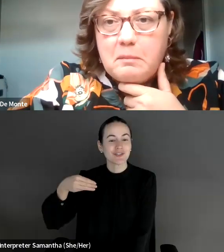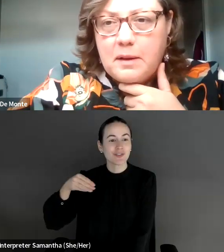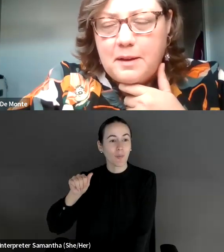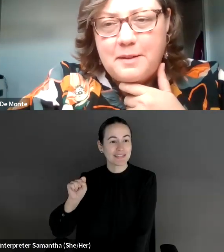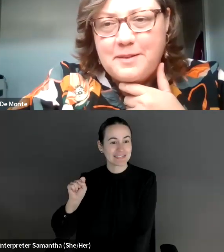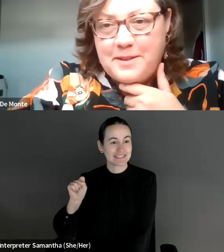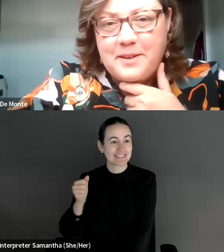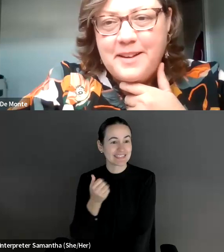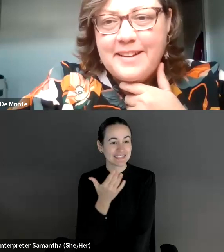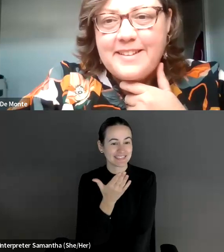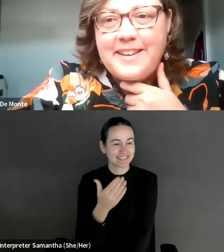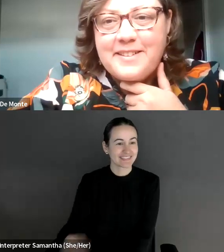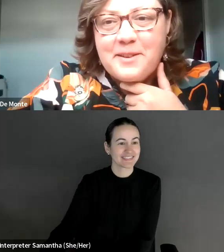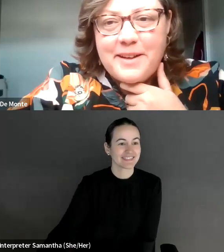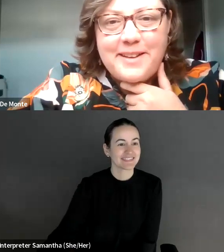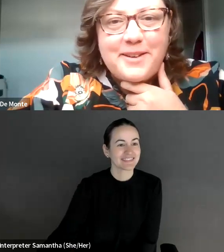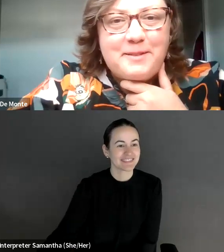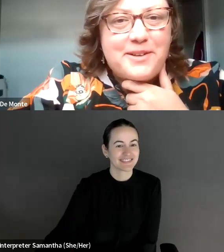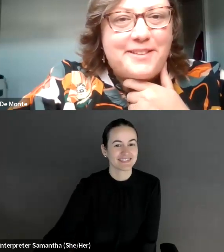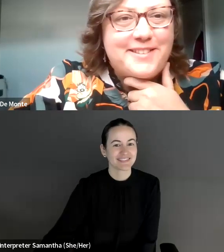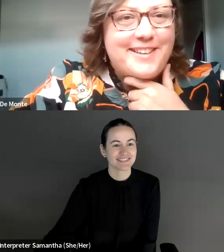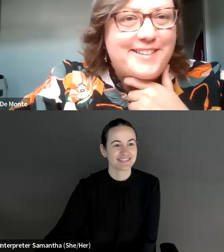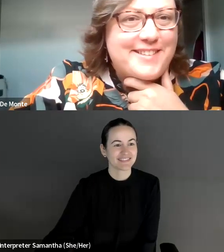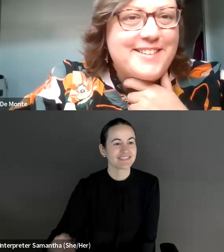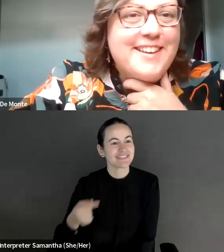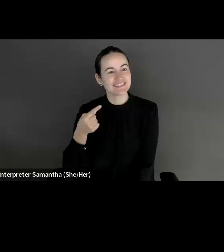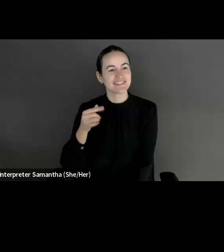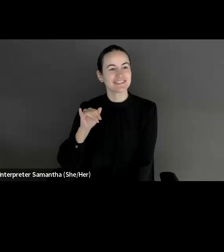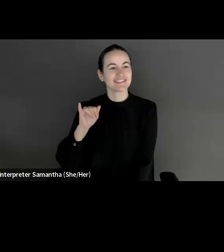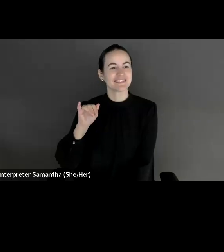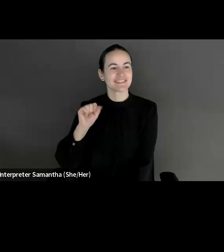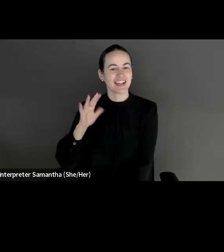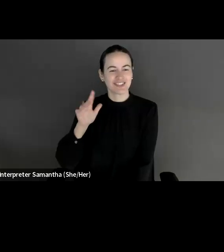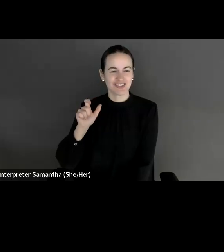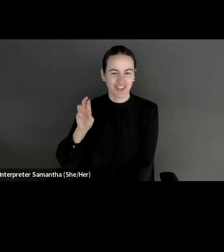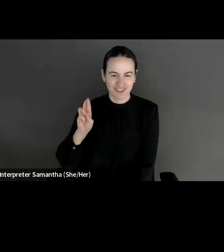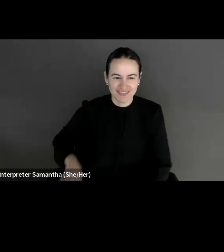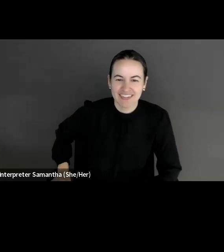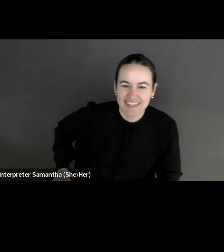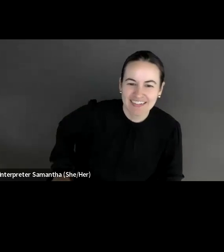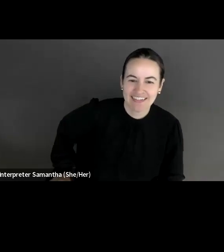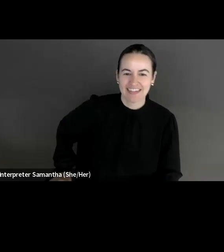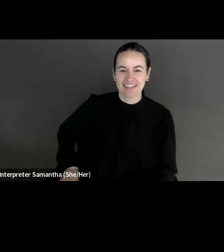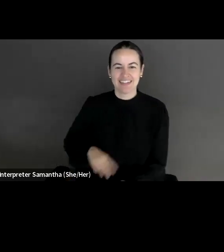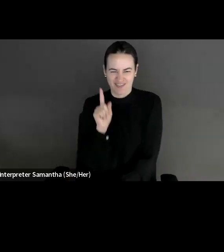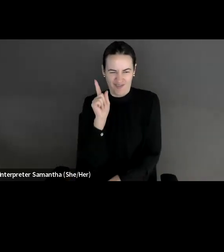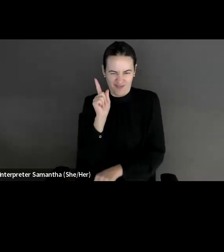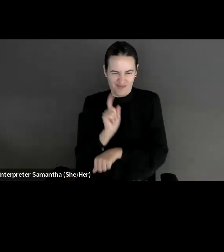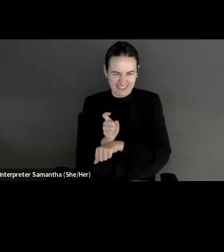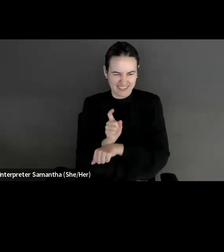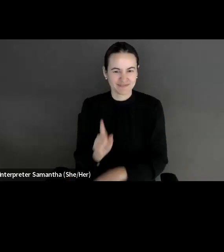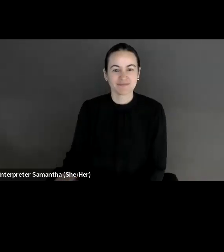Geisler. Still, the day is not my day with pronunciation. So just a second. Okay.